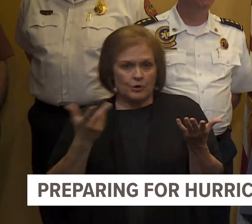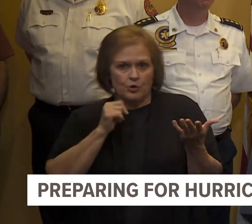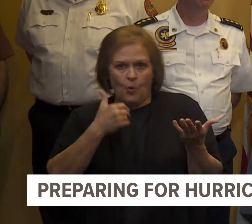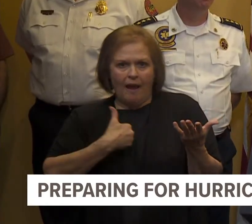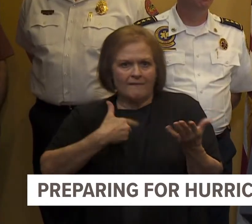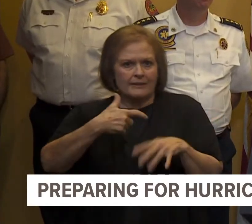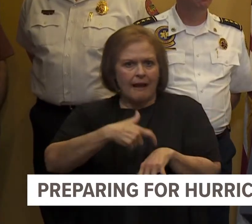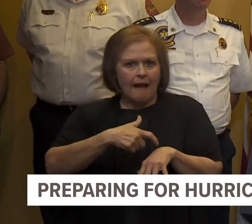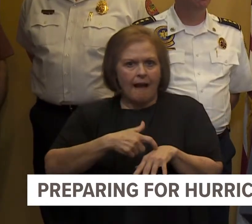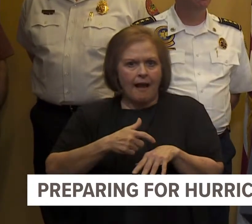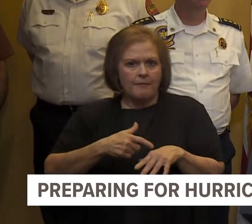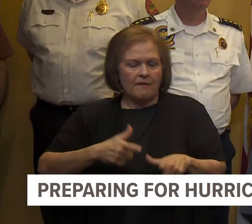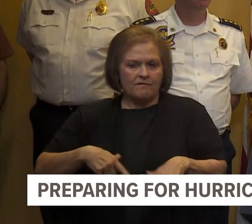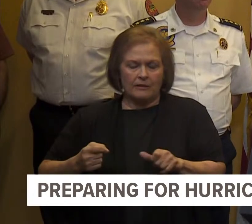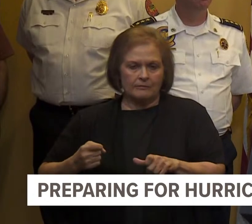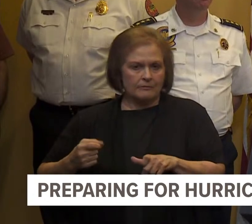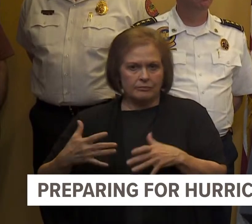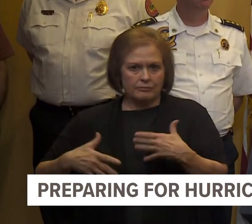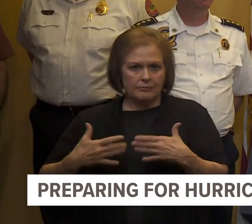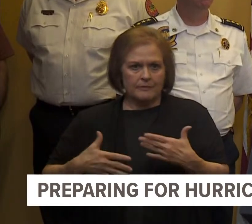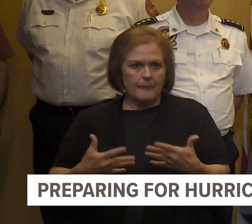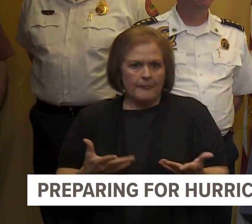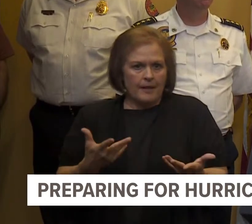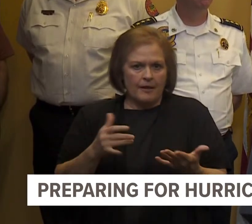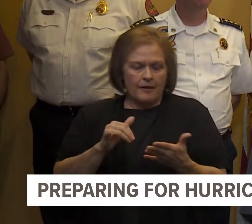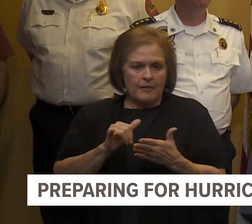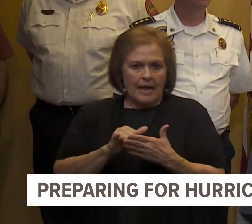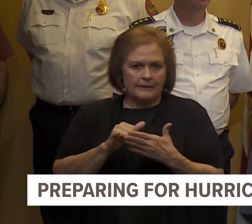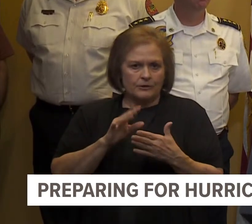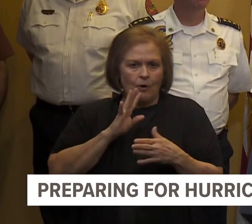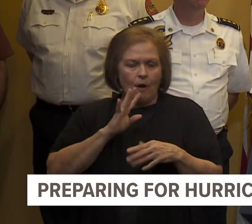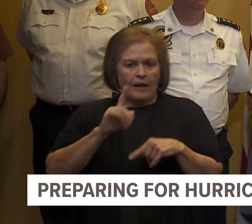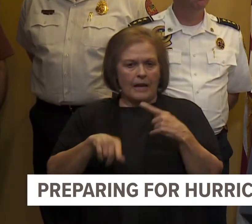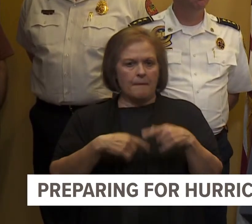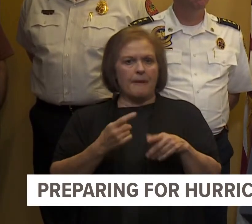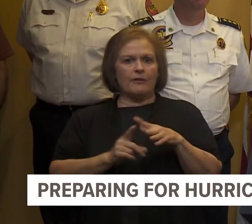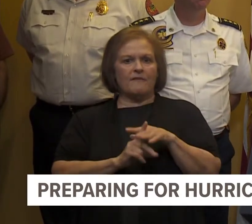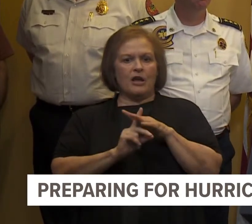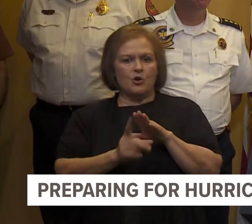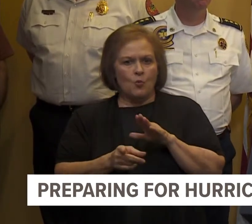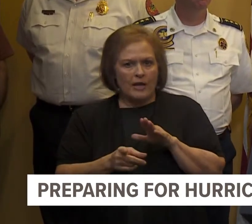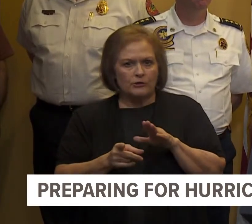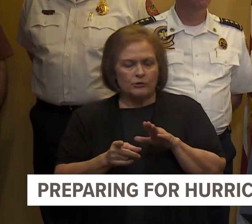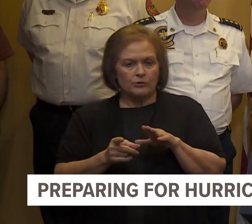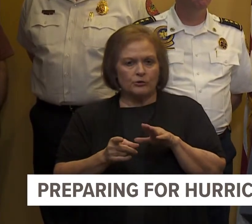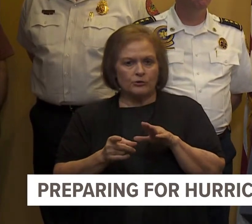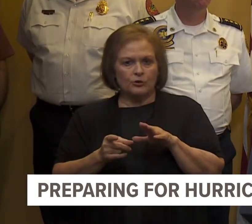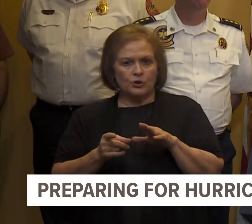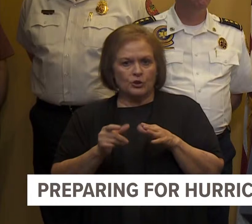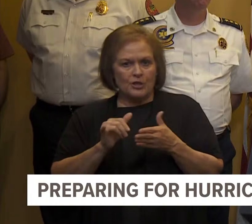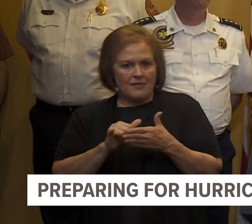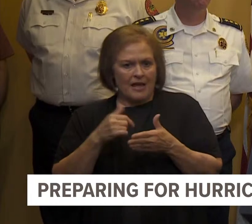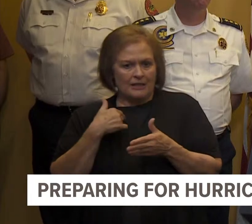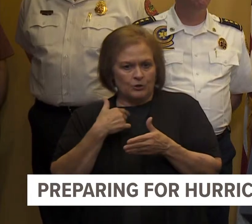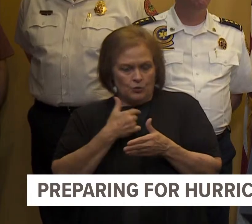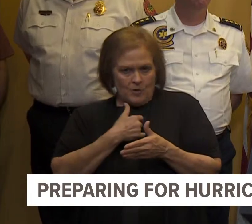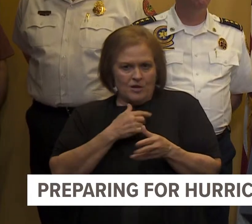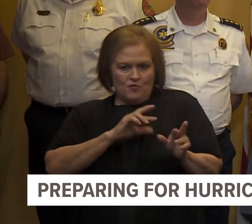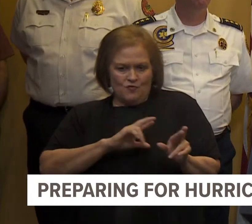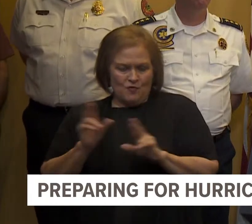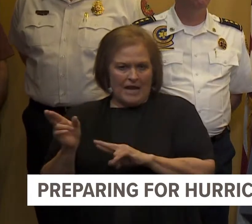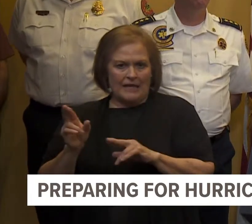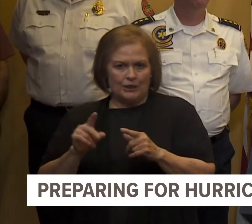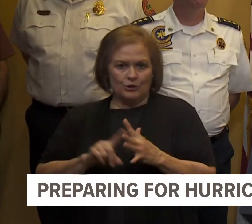time. It really has had us focusing on a post-storm evacuation process as well, which we are absolutely prepared